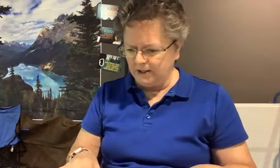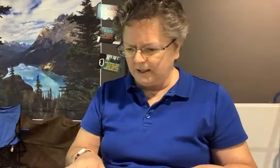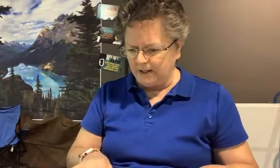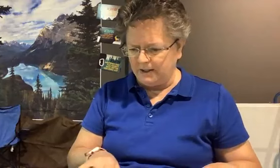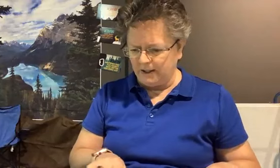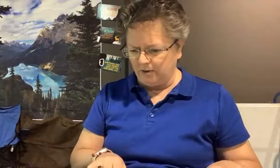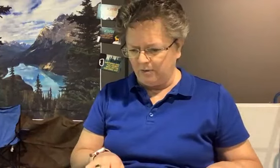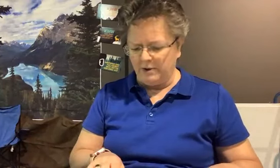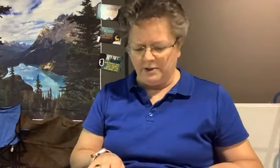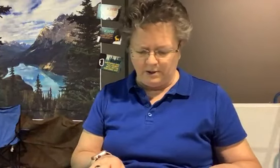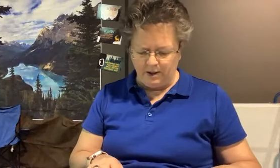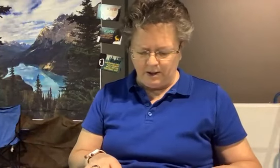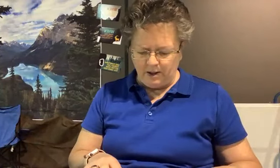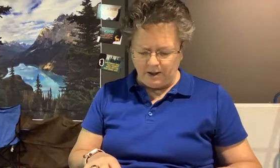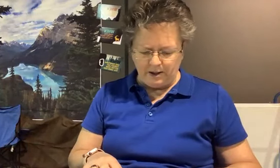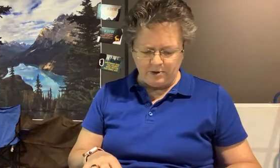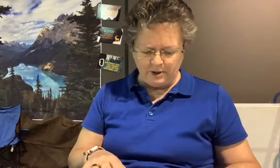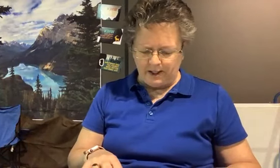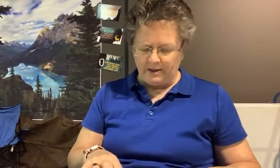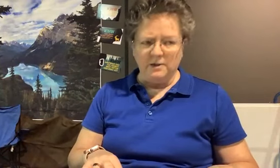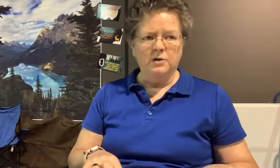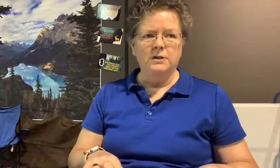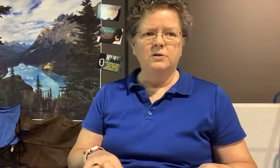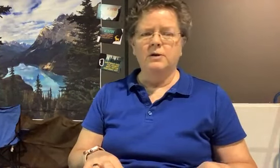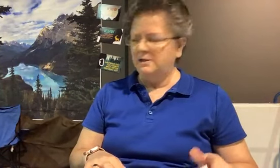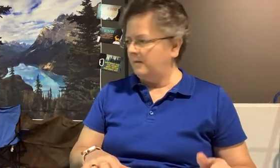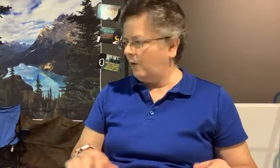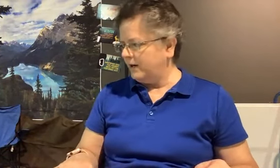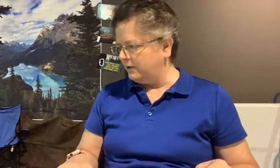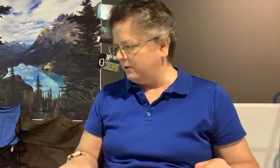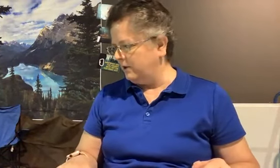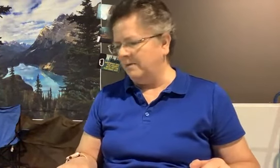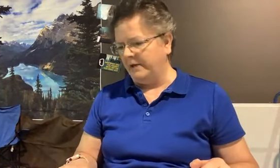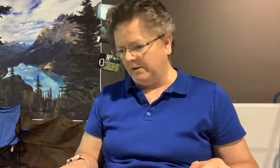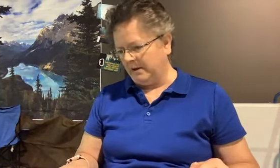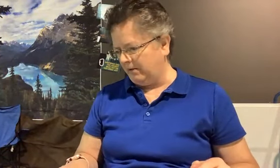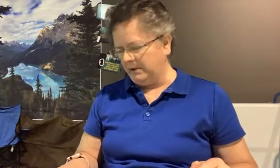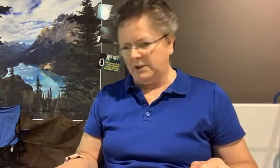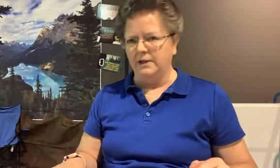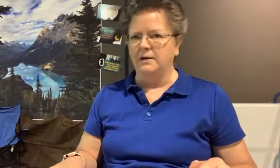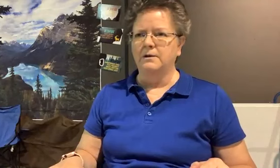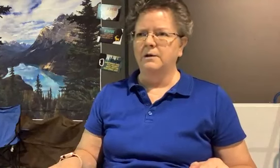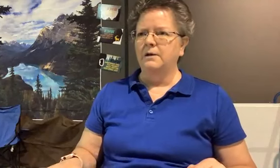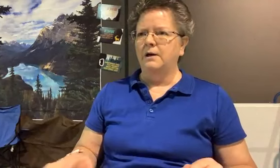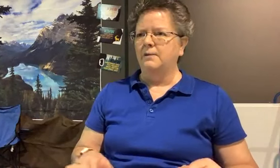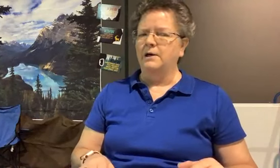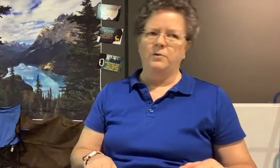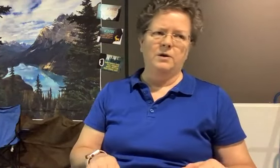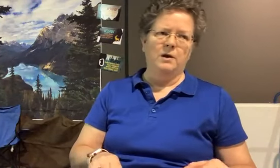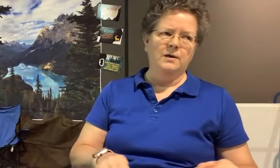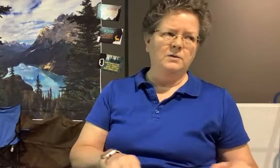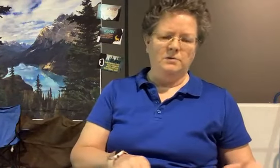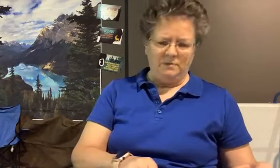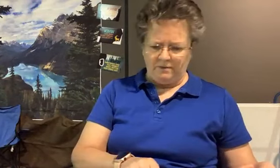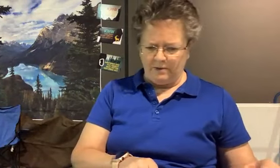need to kind of dig through this and understand it. So I sent you guys some questions in email, and I only sent that at about 3 o'clock, so don't feel